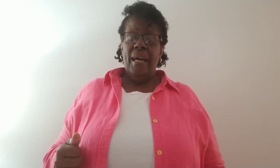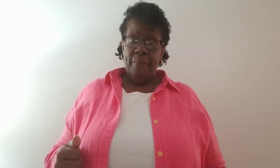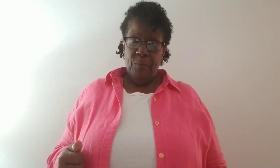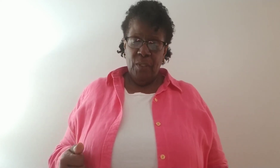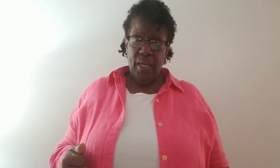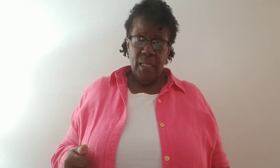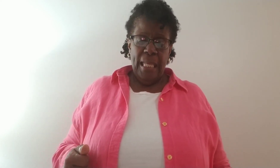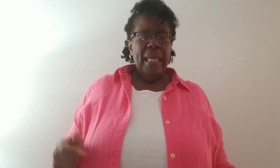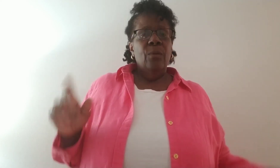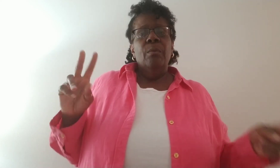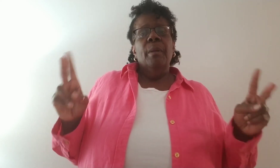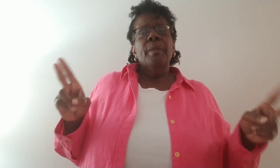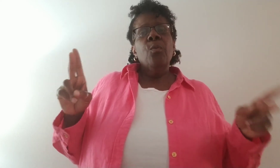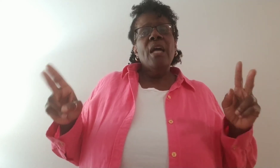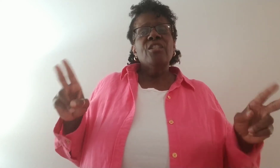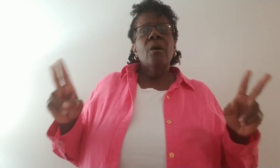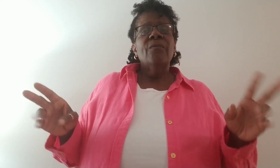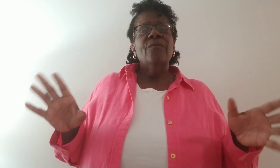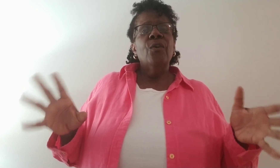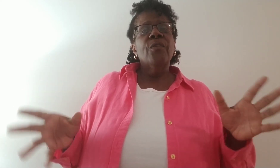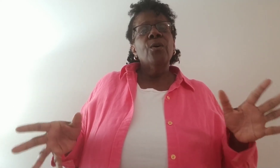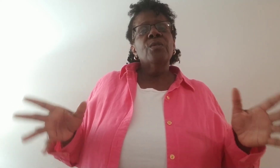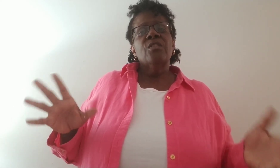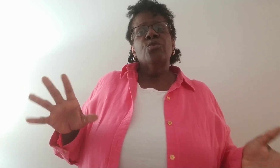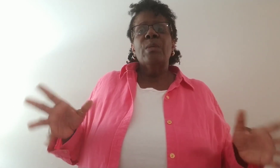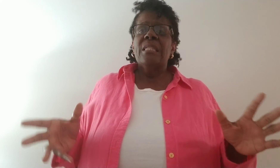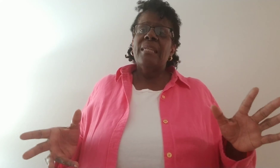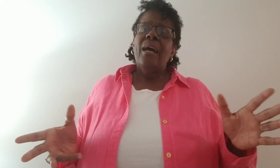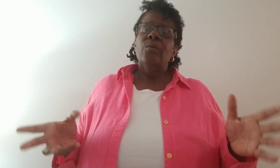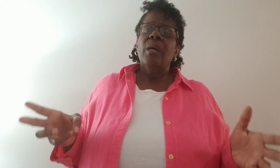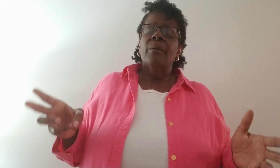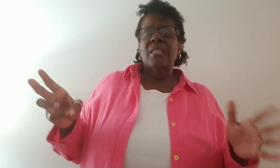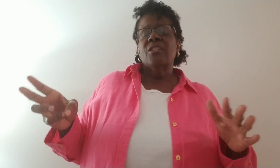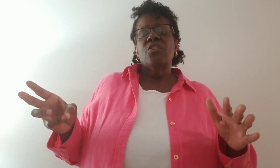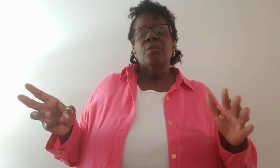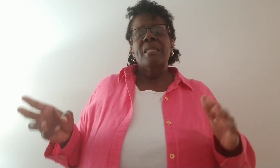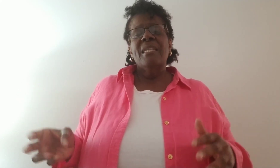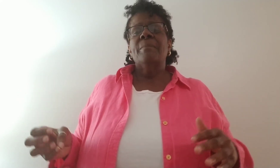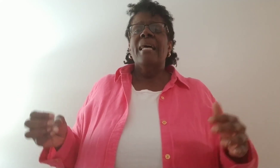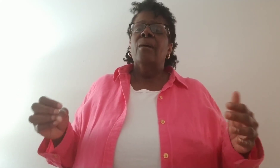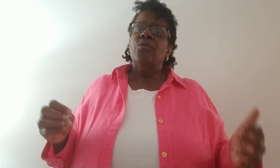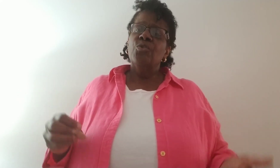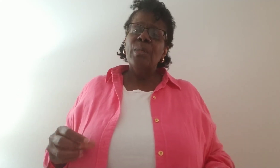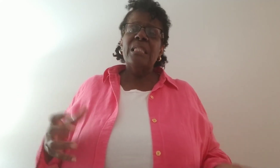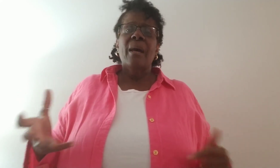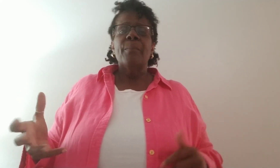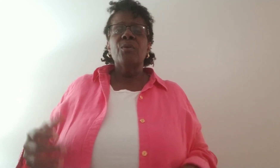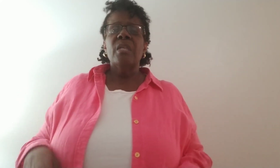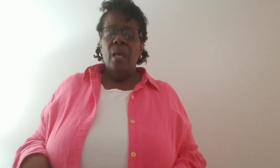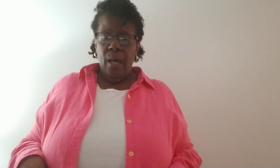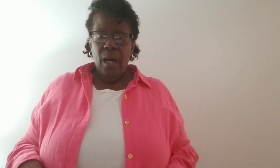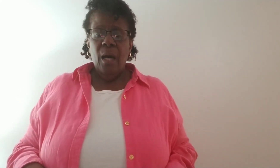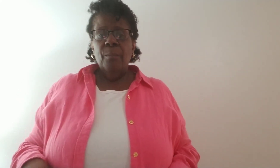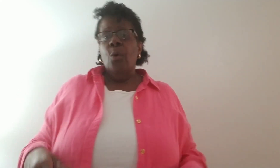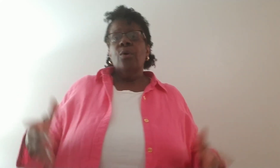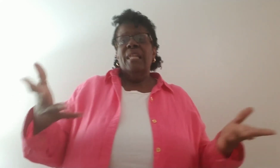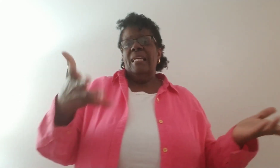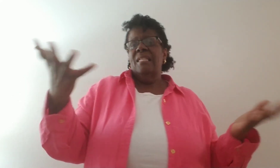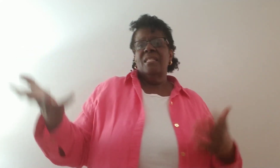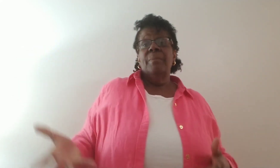9,273,361,769. Okay, and remember to watch out for those step down or twist numbers, or like I said, some people